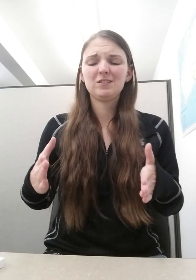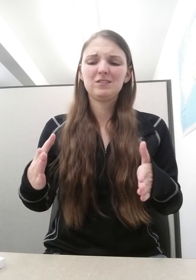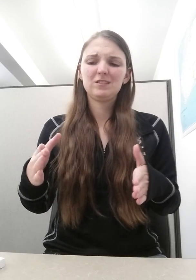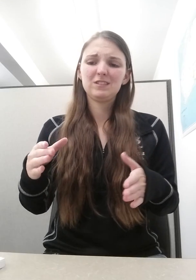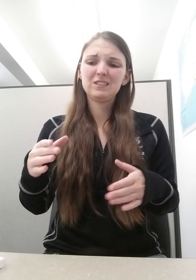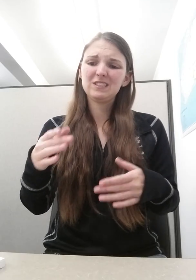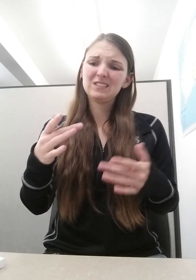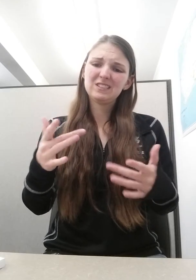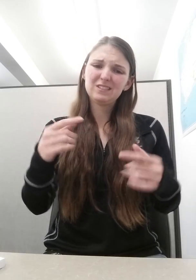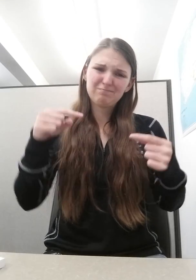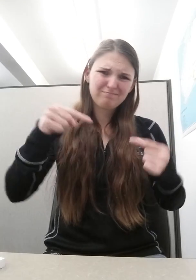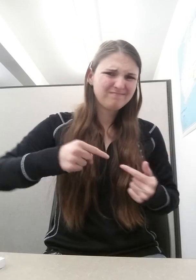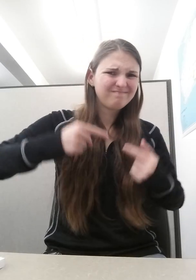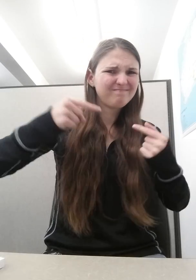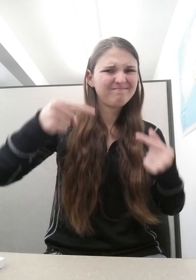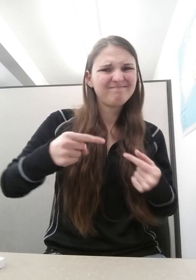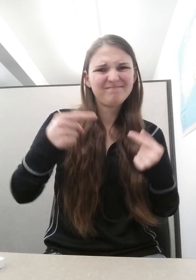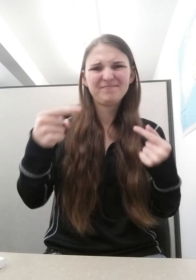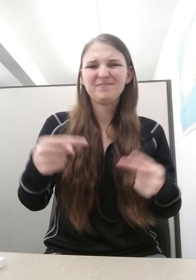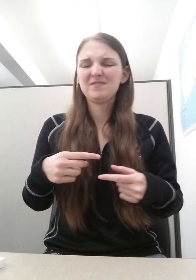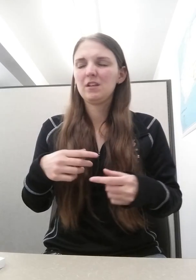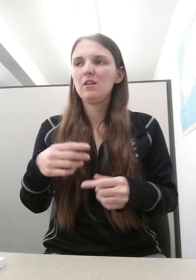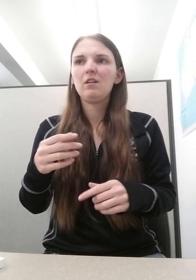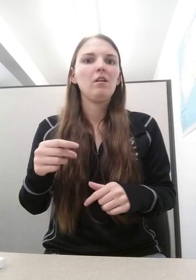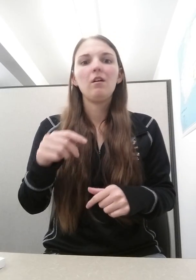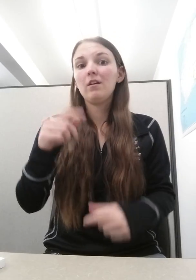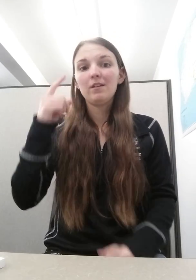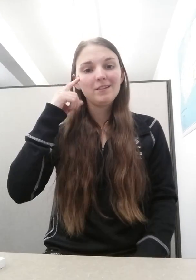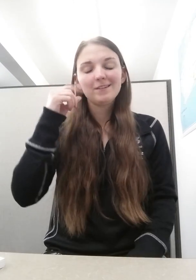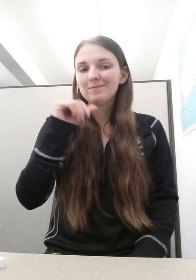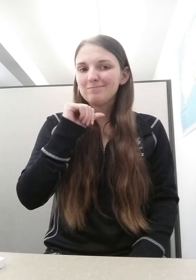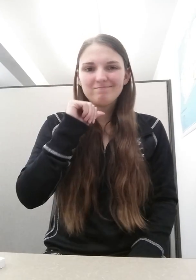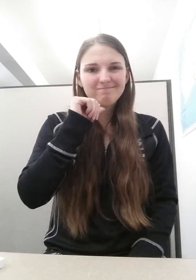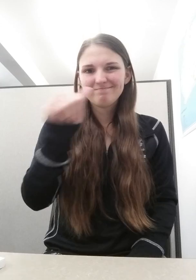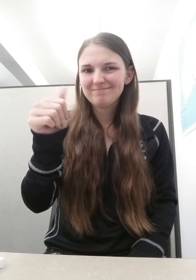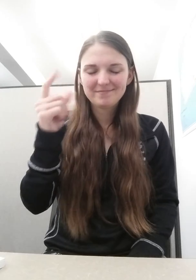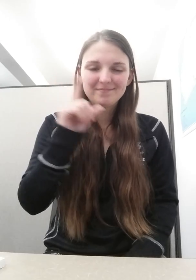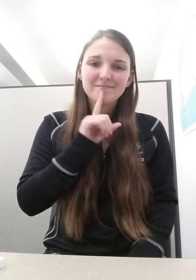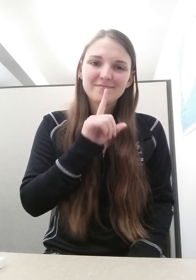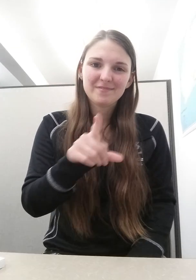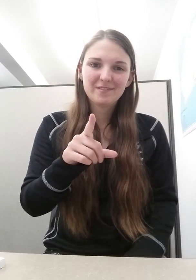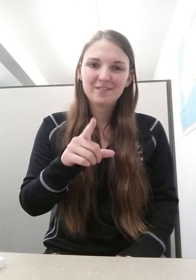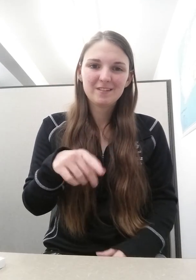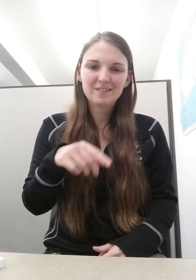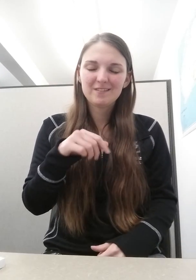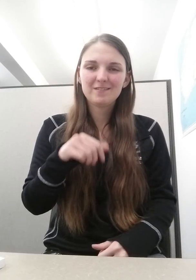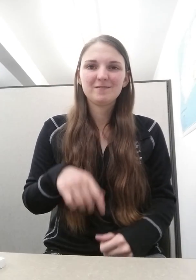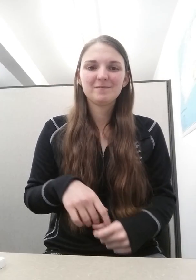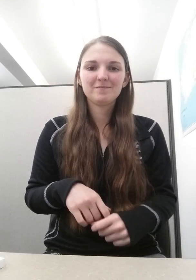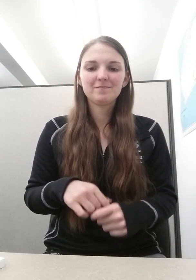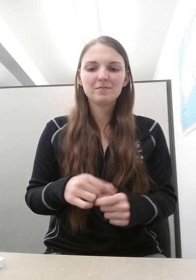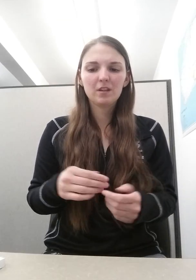bunk. If you do a historical study of the great writers, musicians, painters,